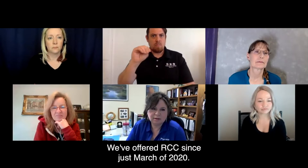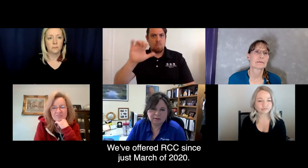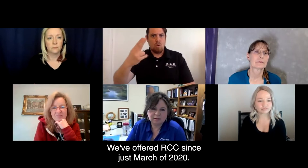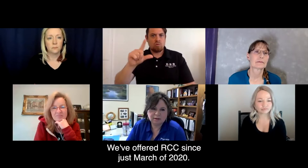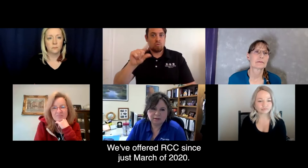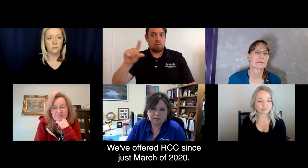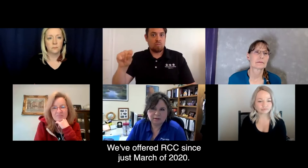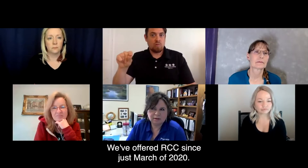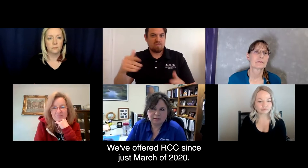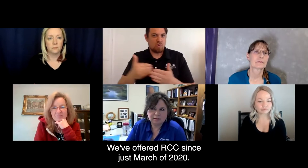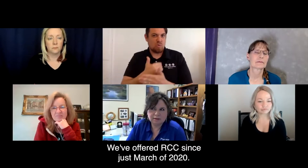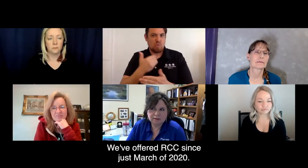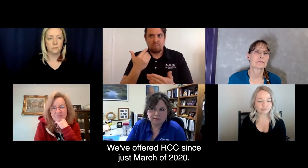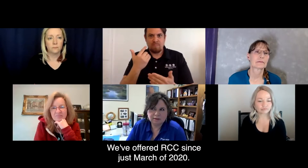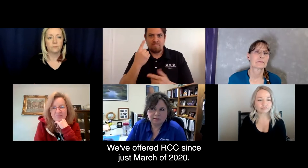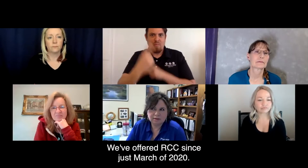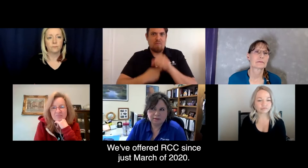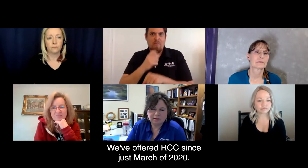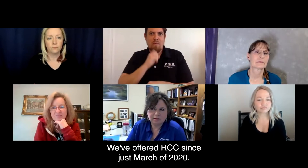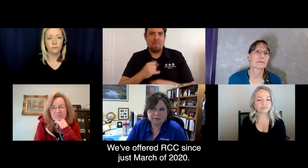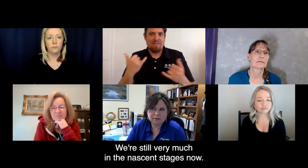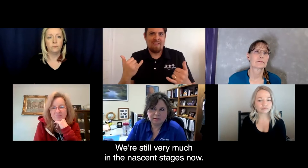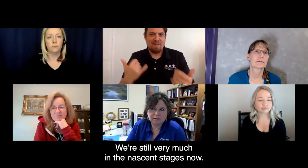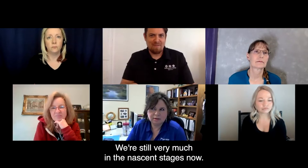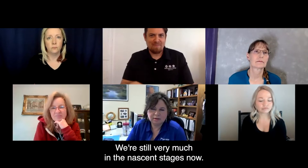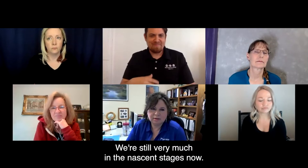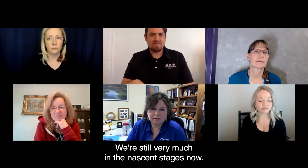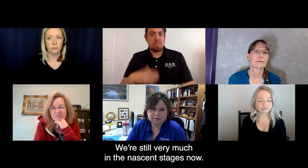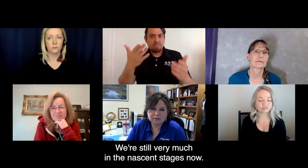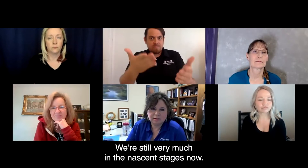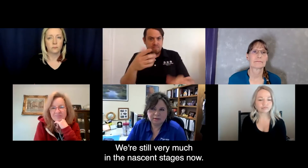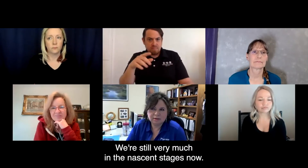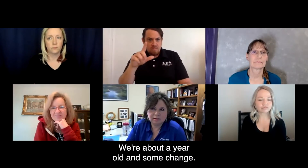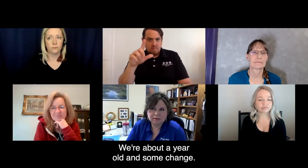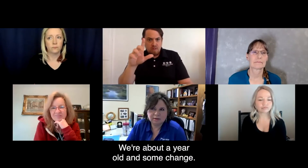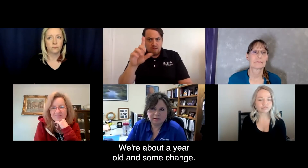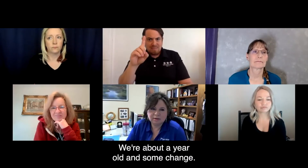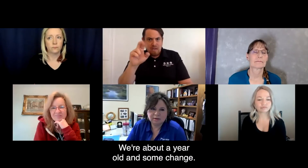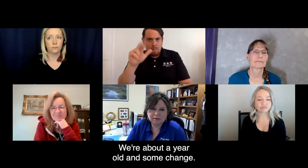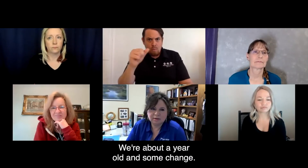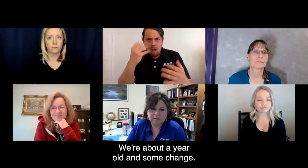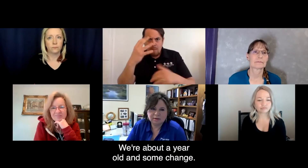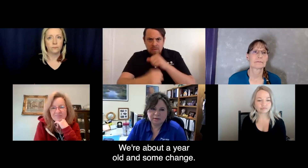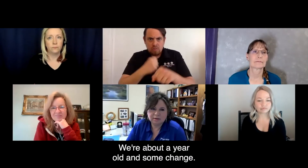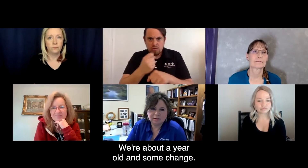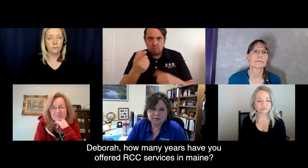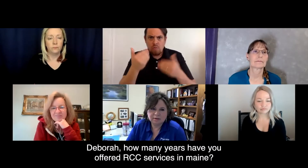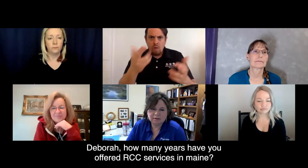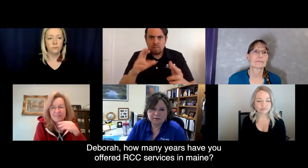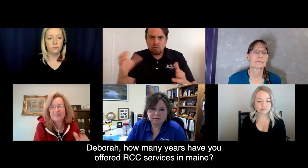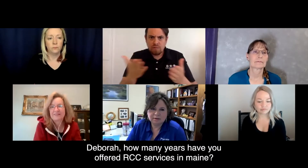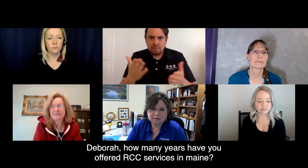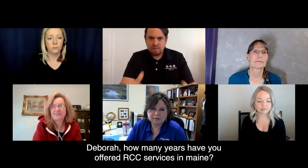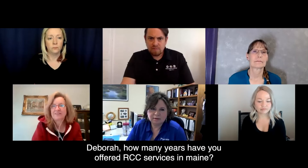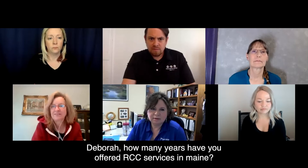RCC since just March of 2020. We're still very much in the nascent stages now. We're about a year old and some change. Deborah,